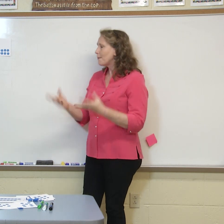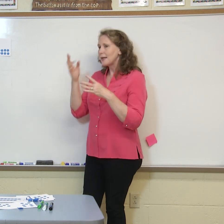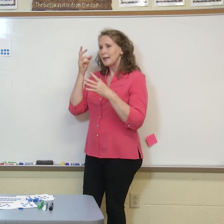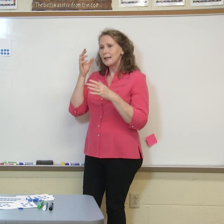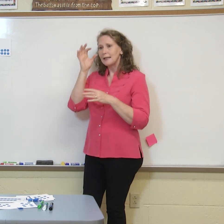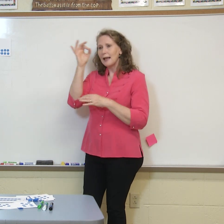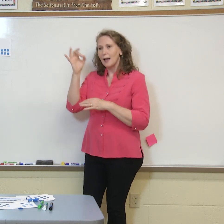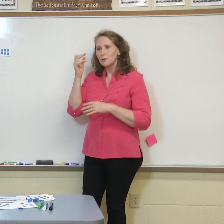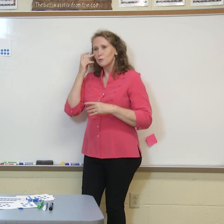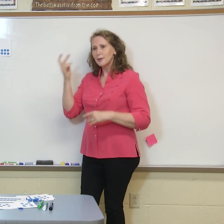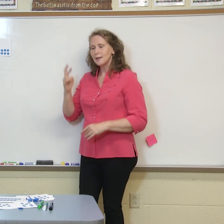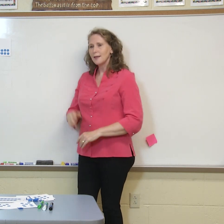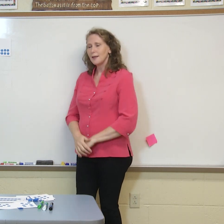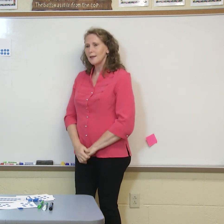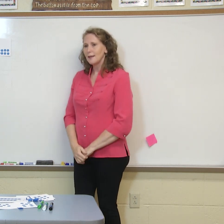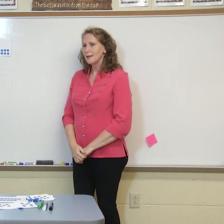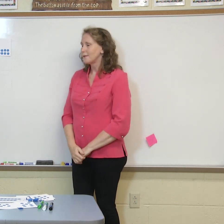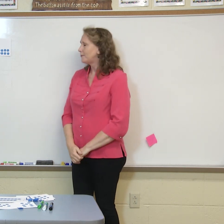see?